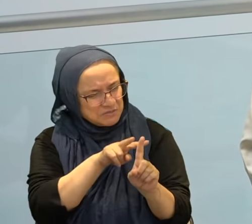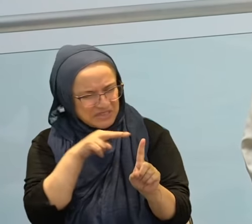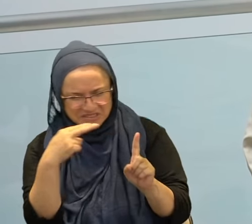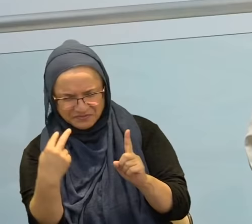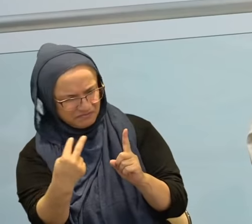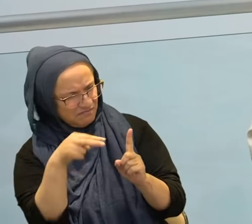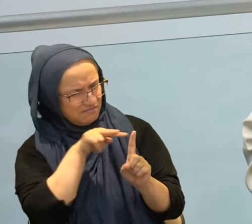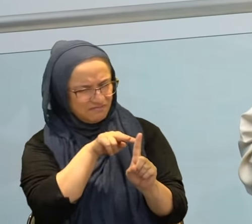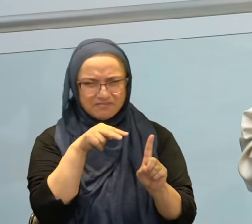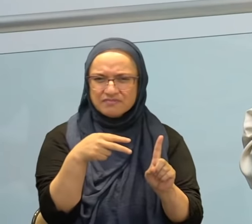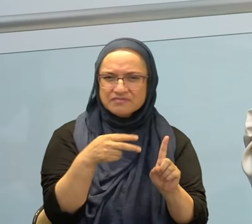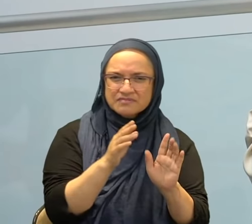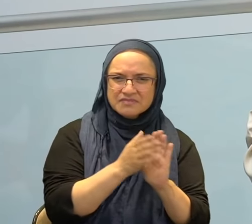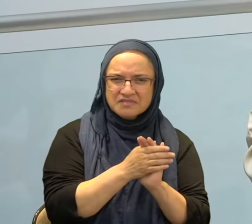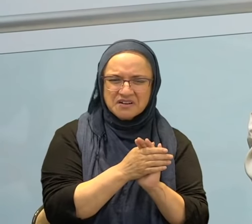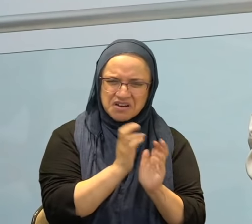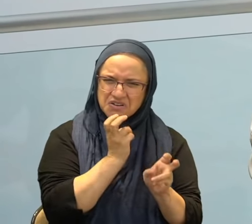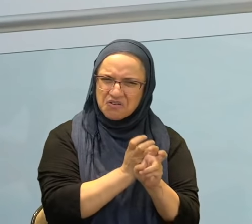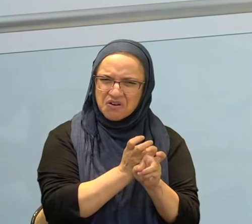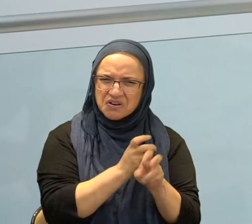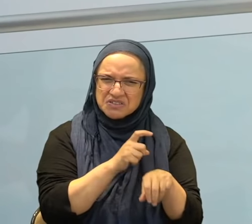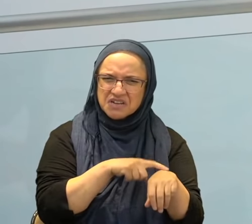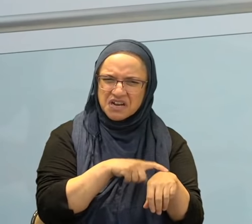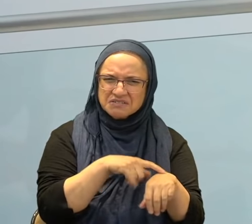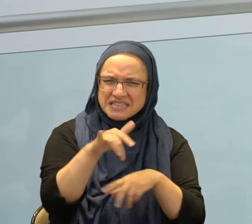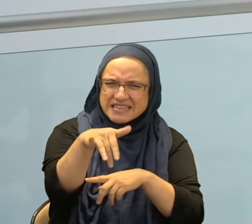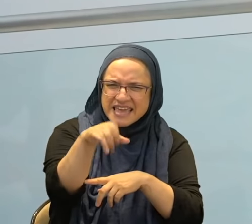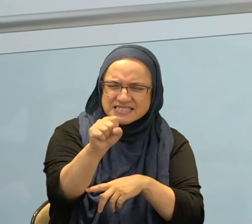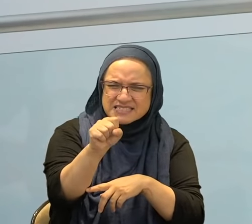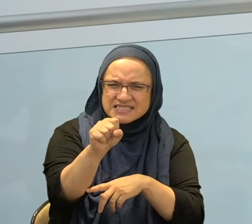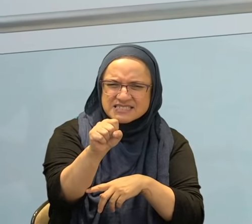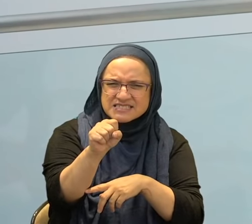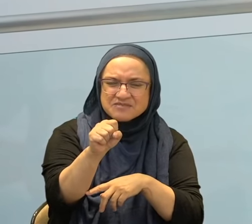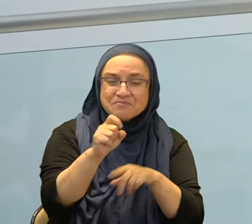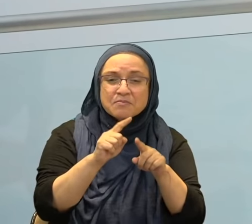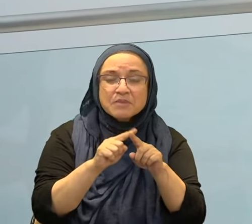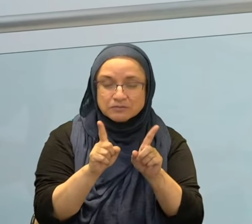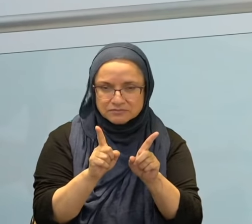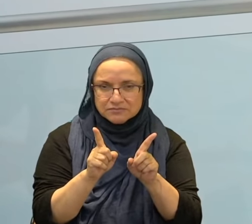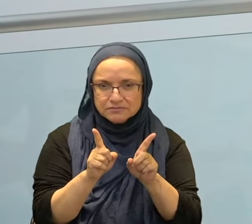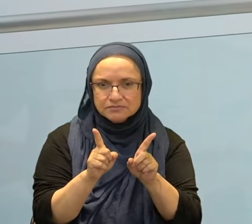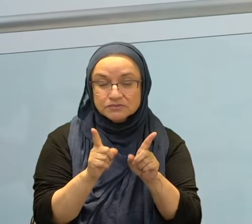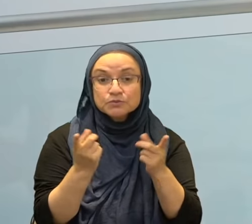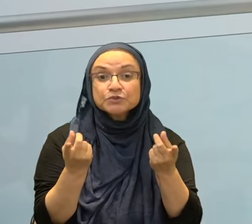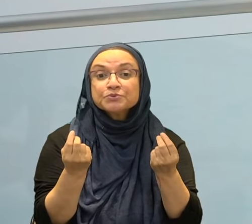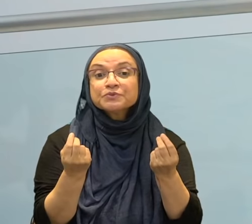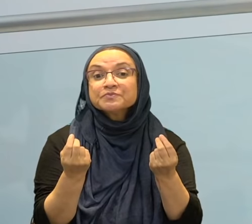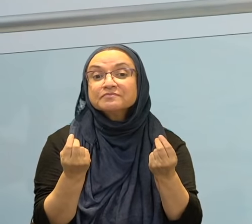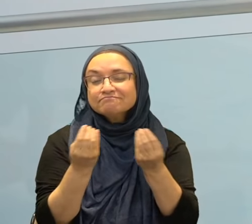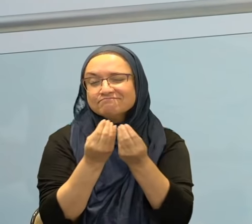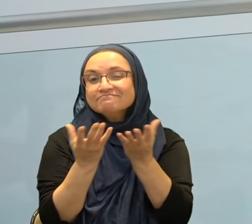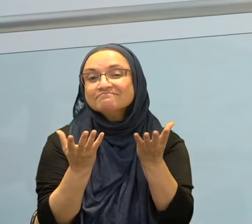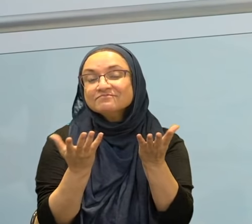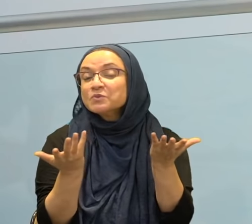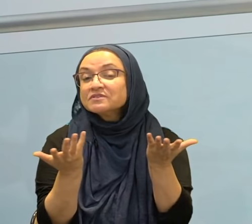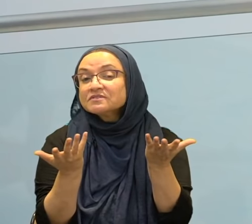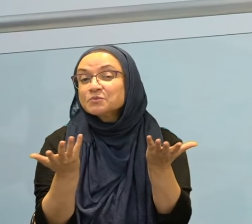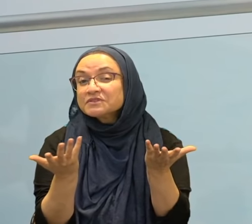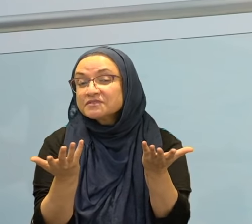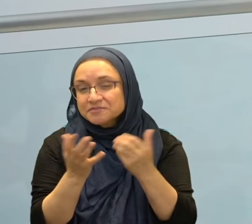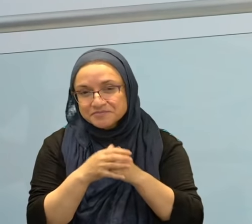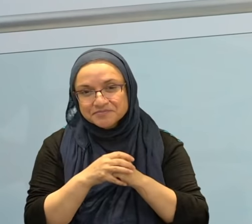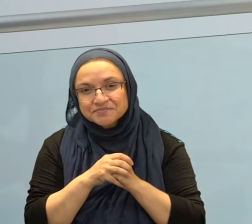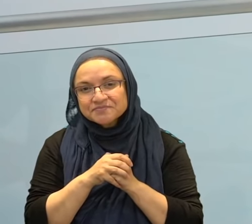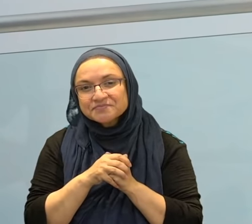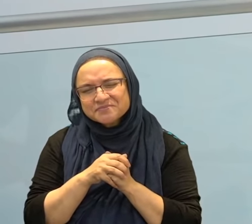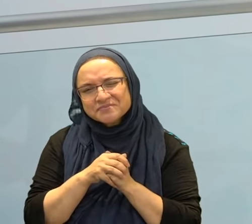point and how you actually take that and do something with it that's very unique. Because when you're at that lowest point, you know what else